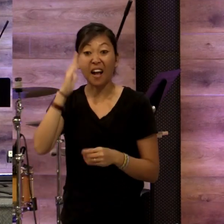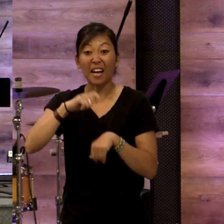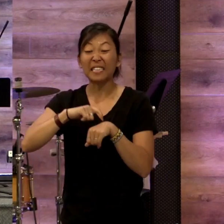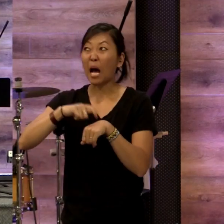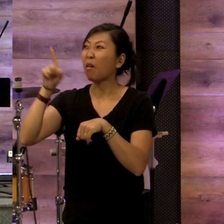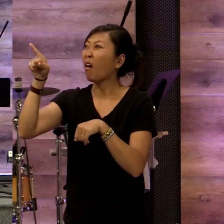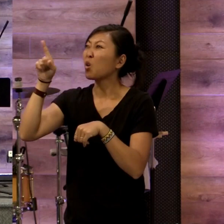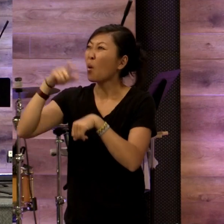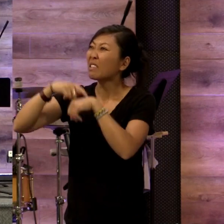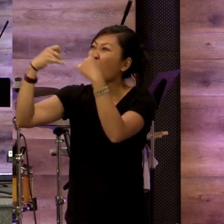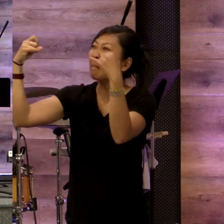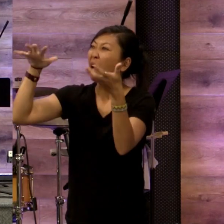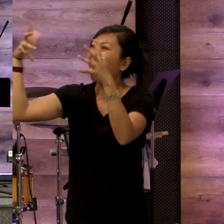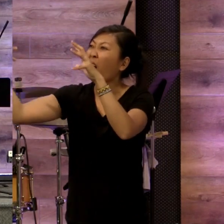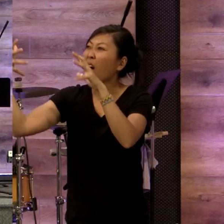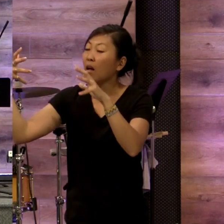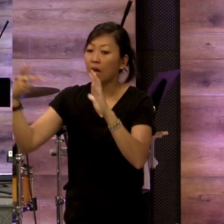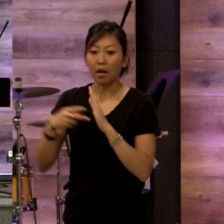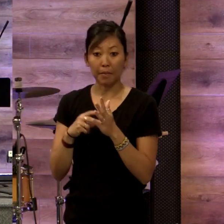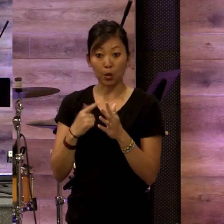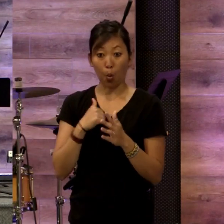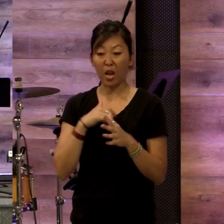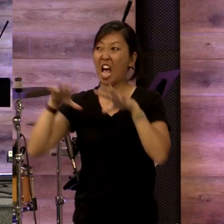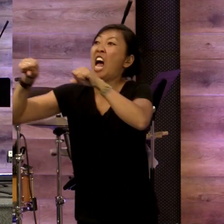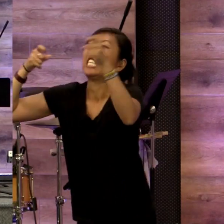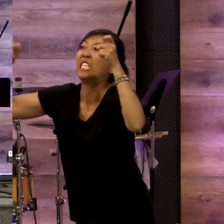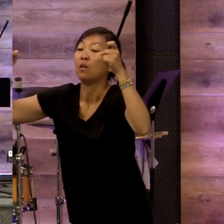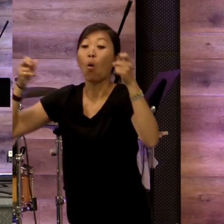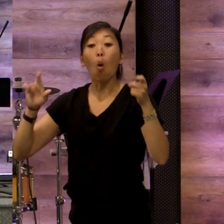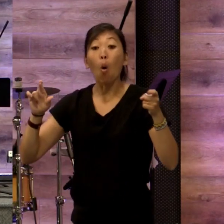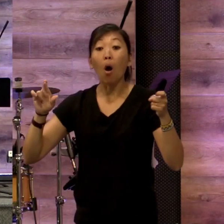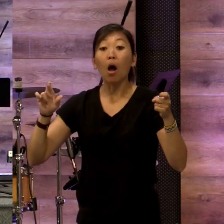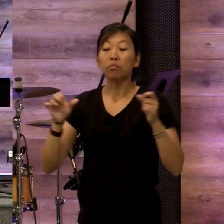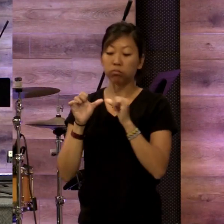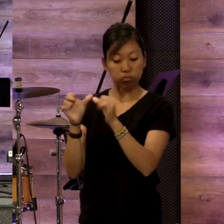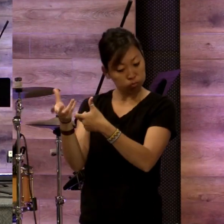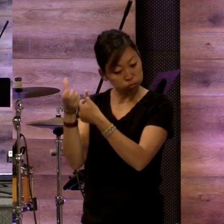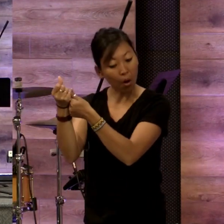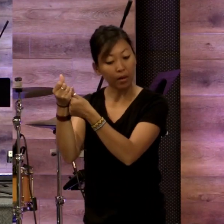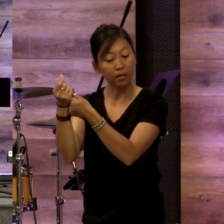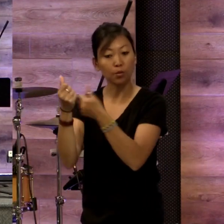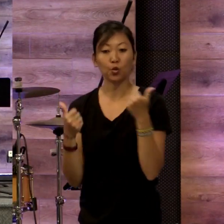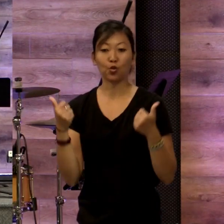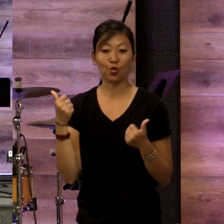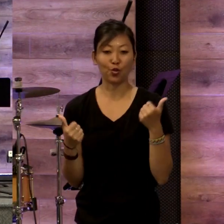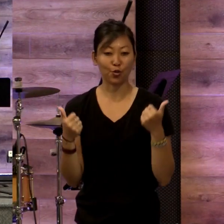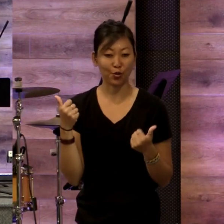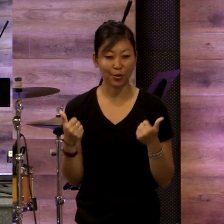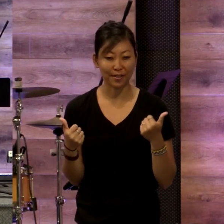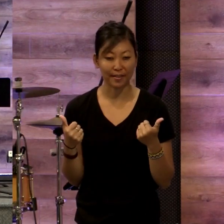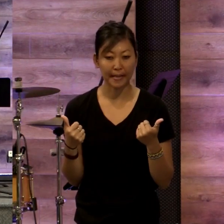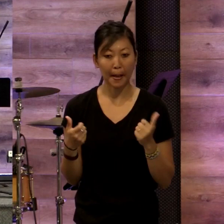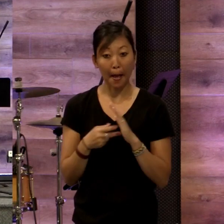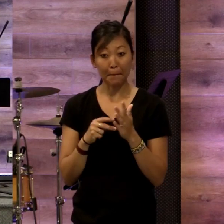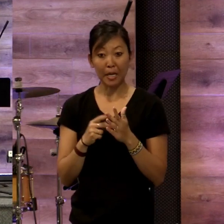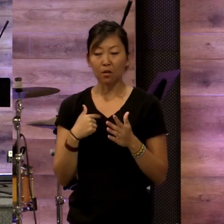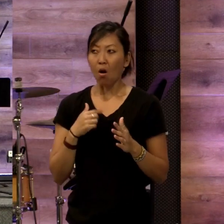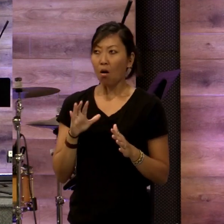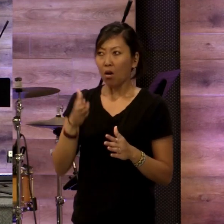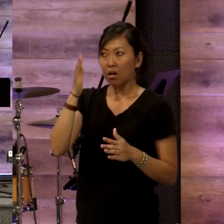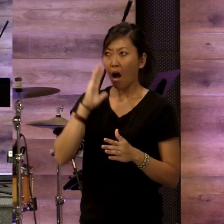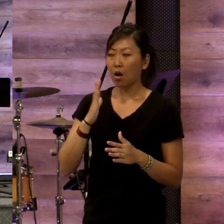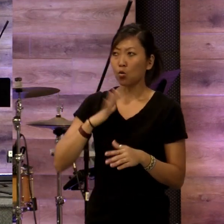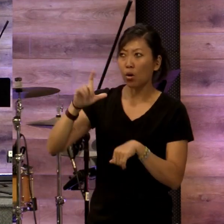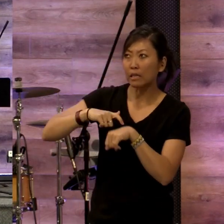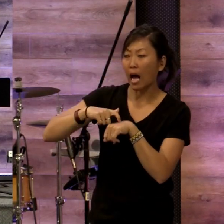are we going to grasp for control or are we going to trust? Are we going to take matters into our own hands? Or are we going to